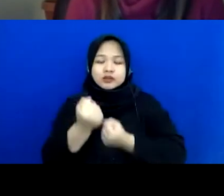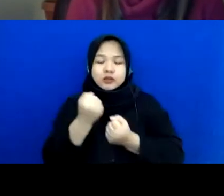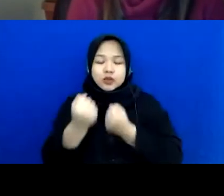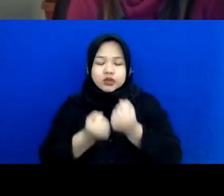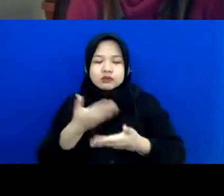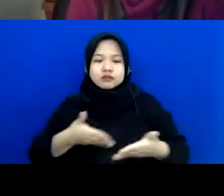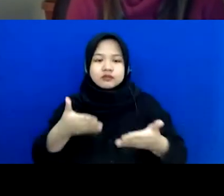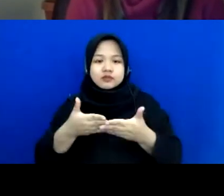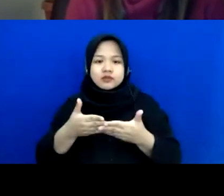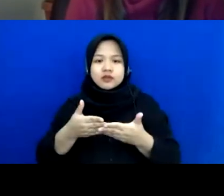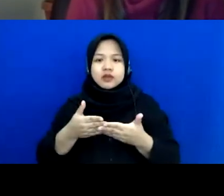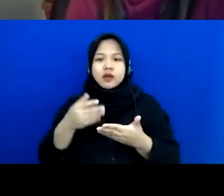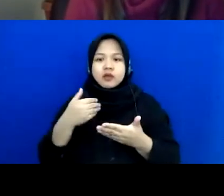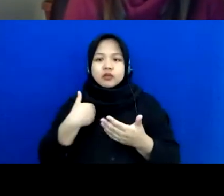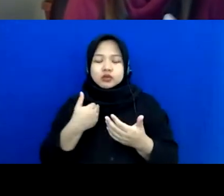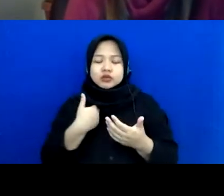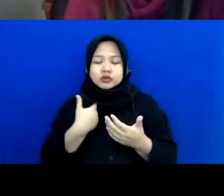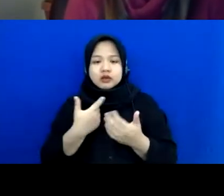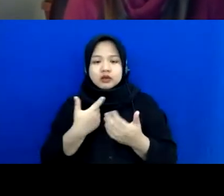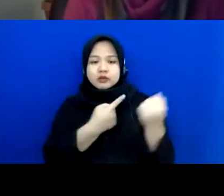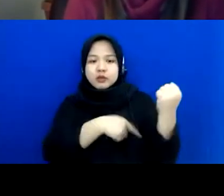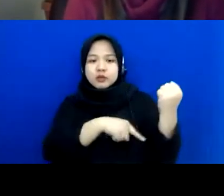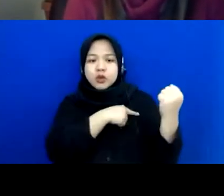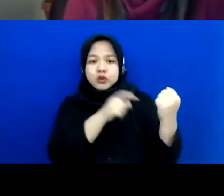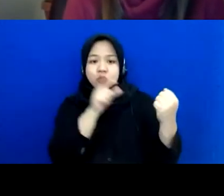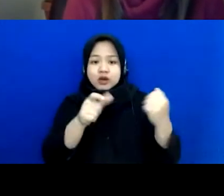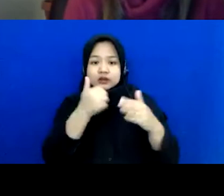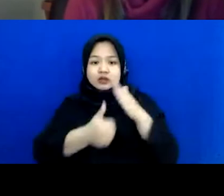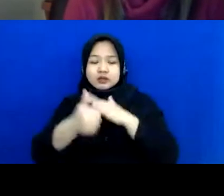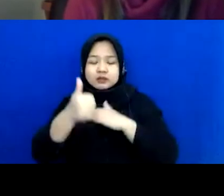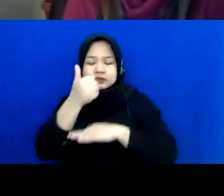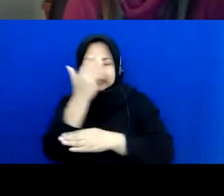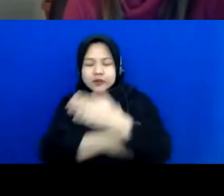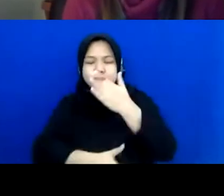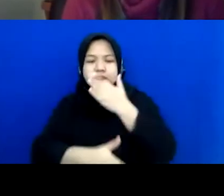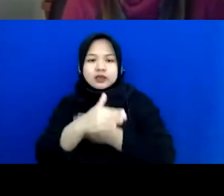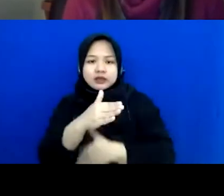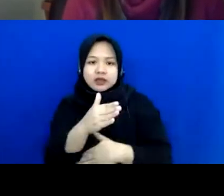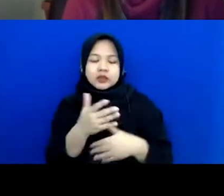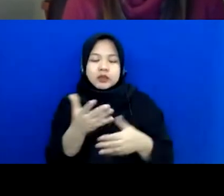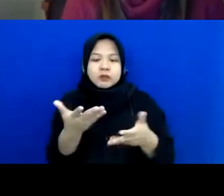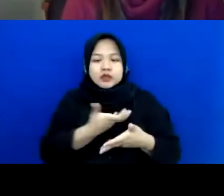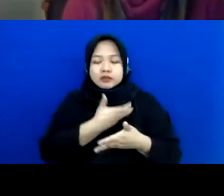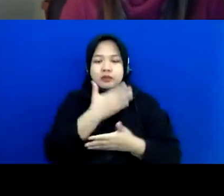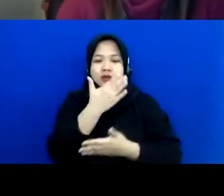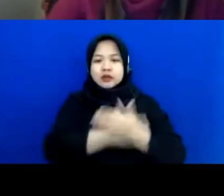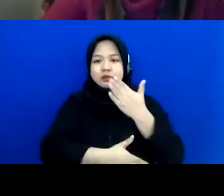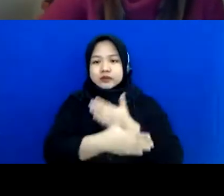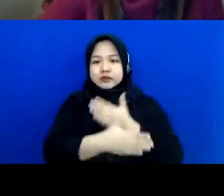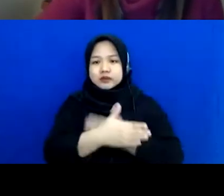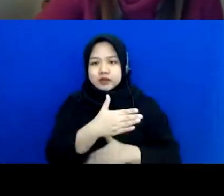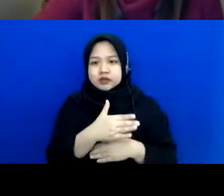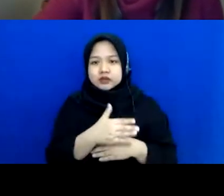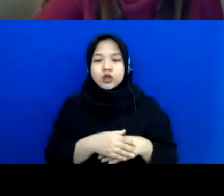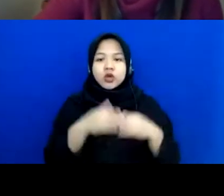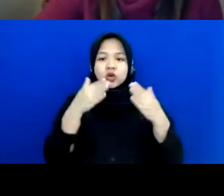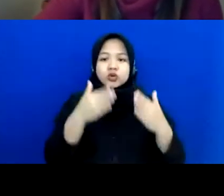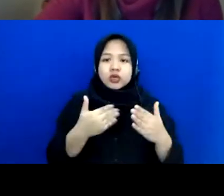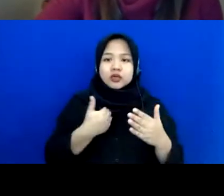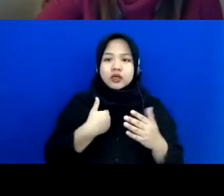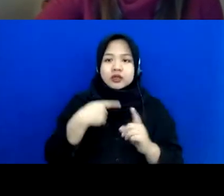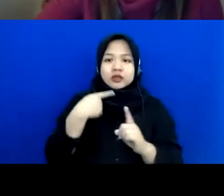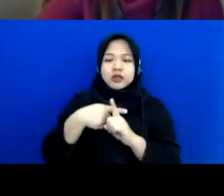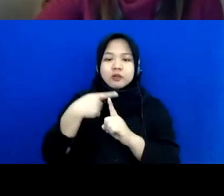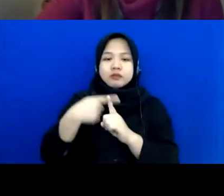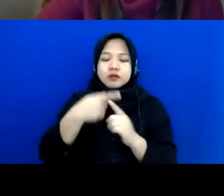in tech skills, which of course increase the individual's employability as well as their potential for higher earning